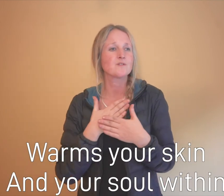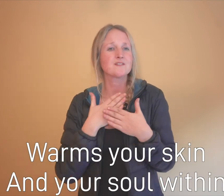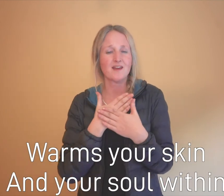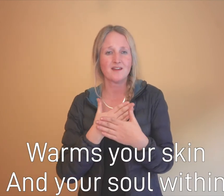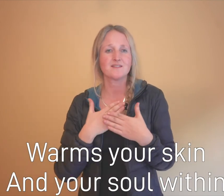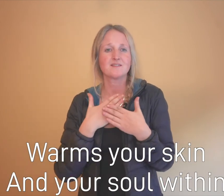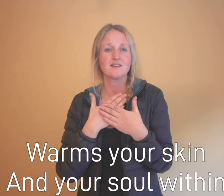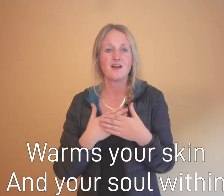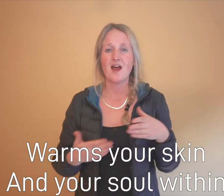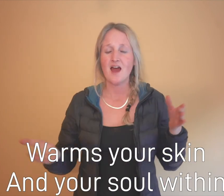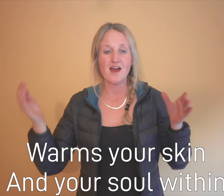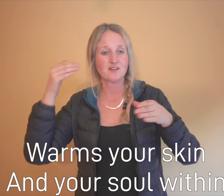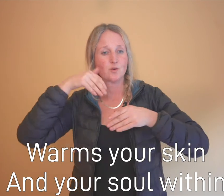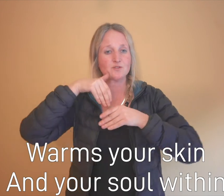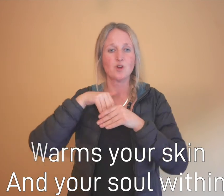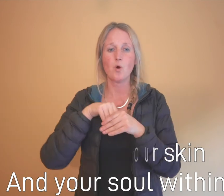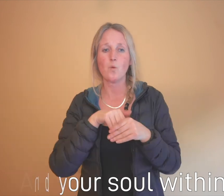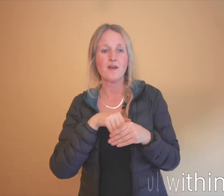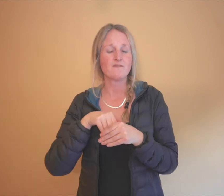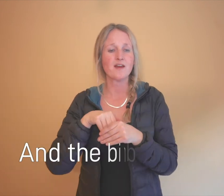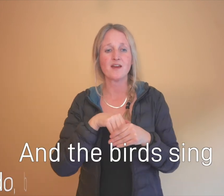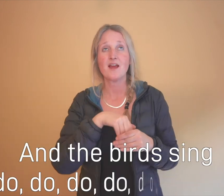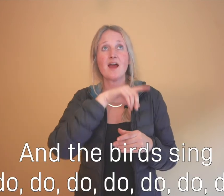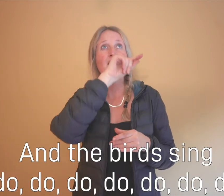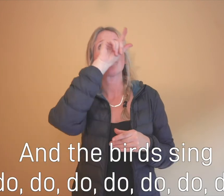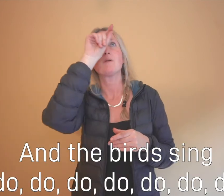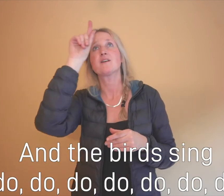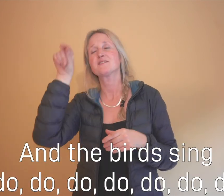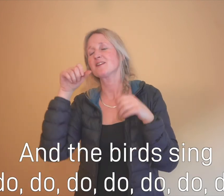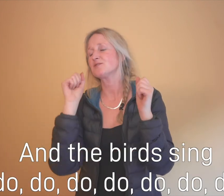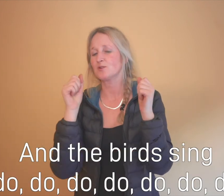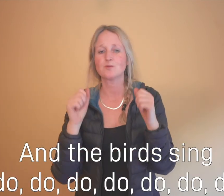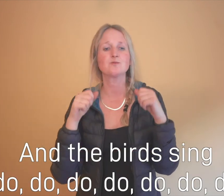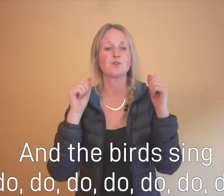skin and your soul within. And the birds sing do do.